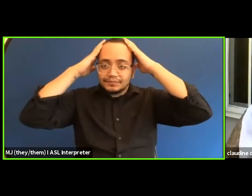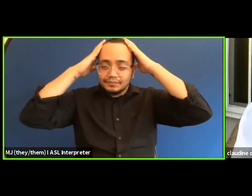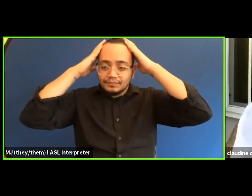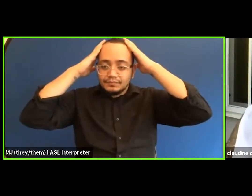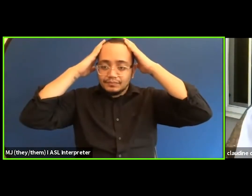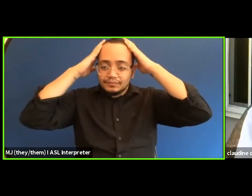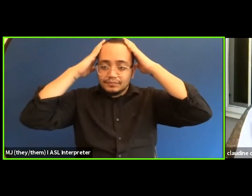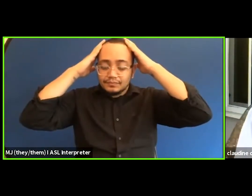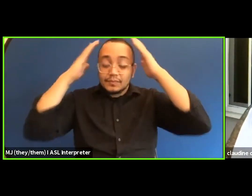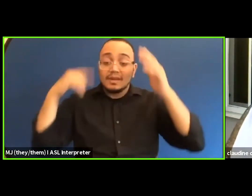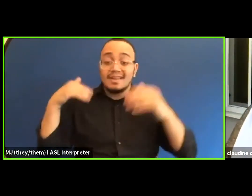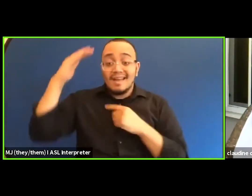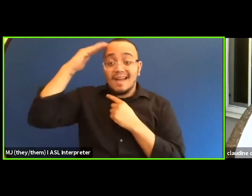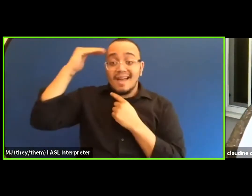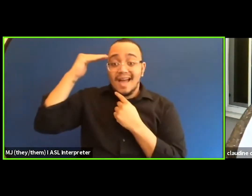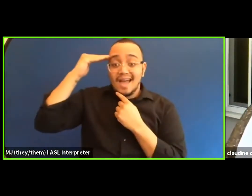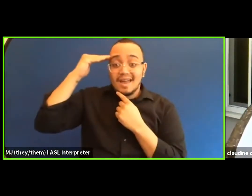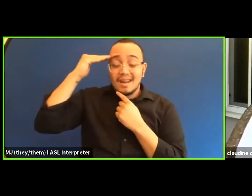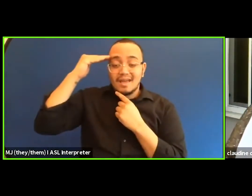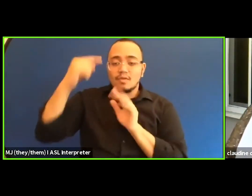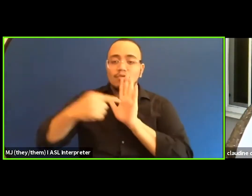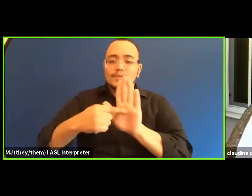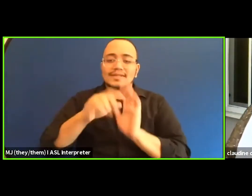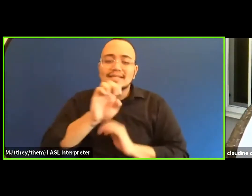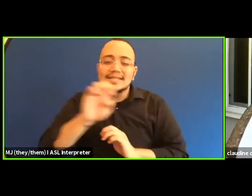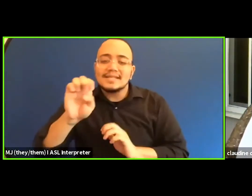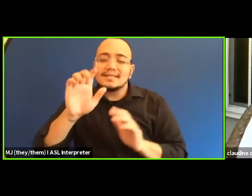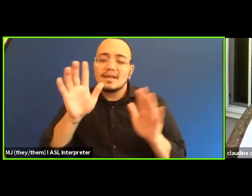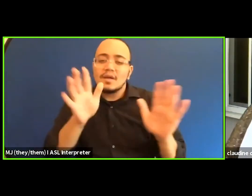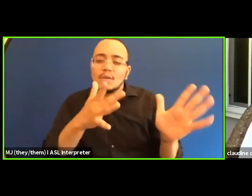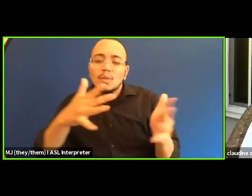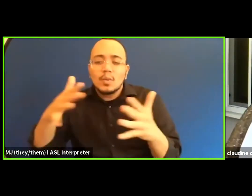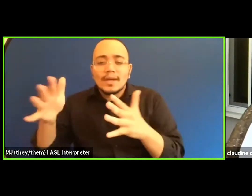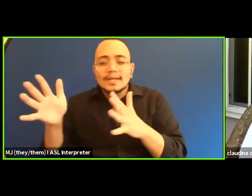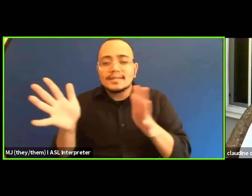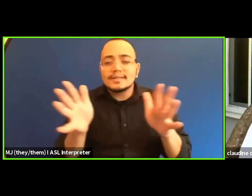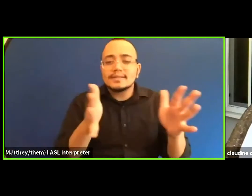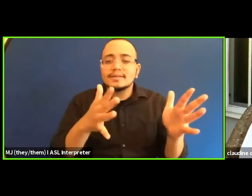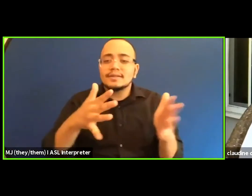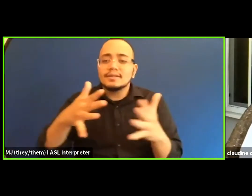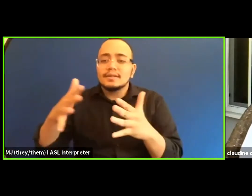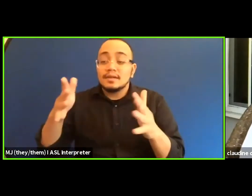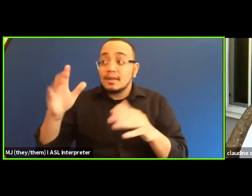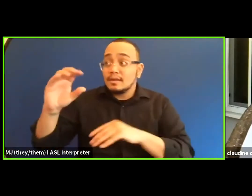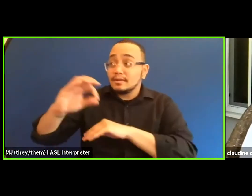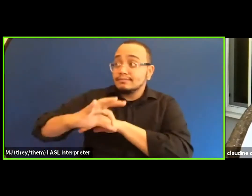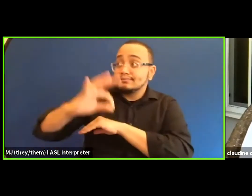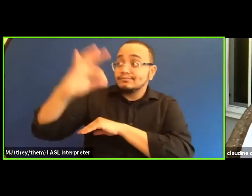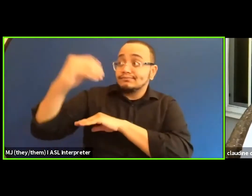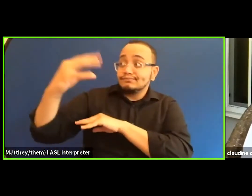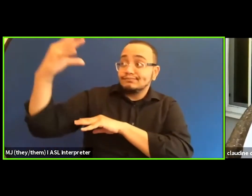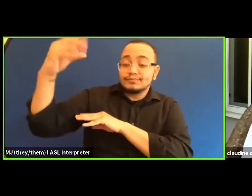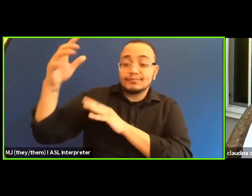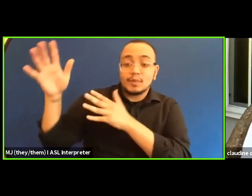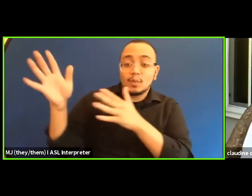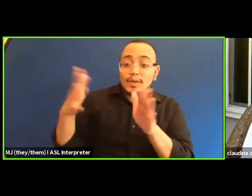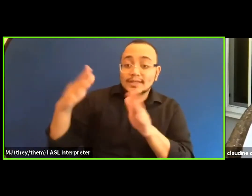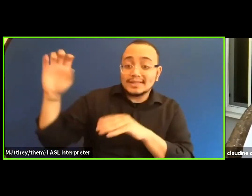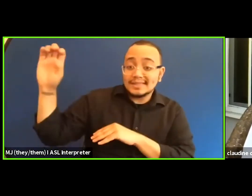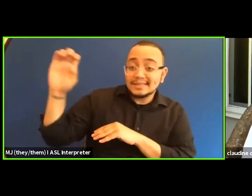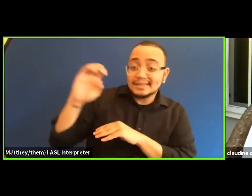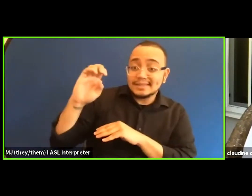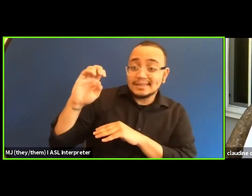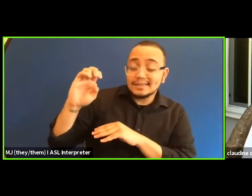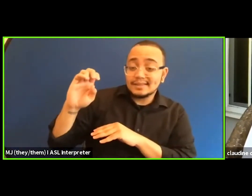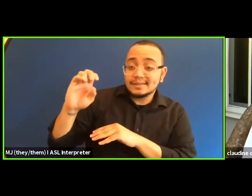The head represents the east, the wind, the direction from which the sun comes. The light dawns in